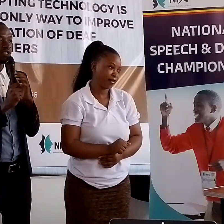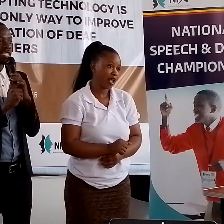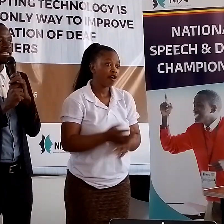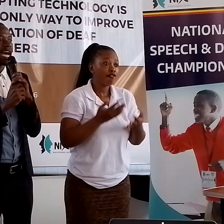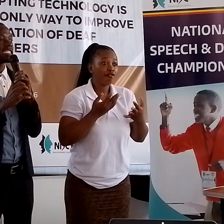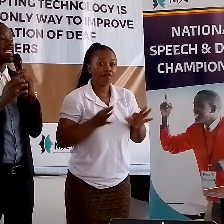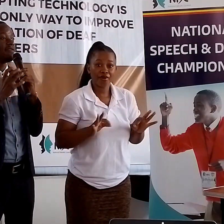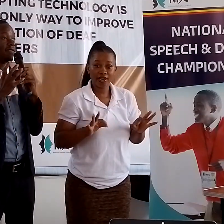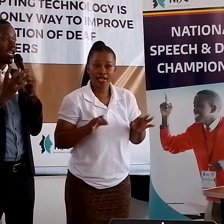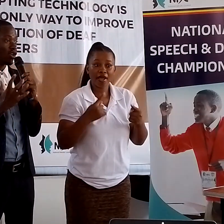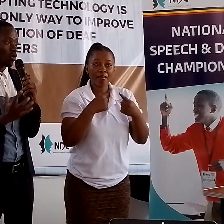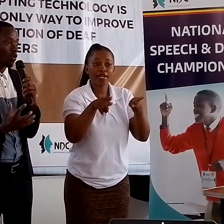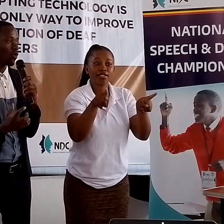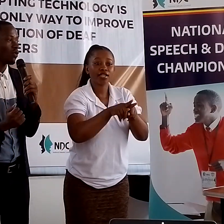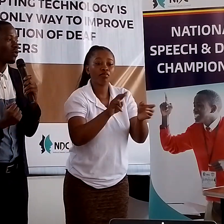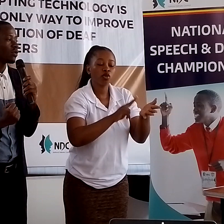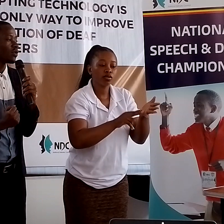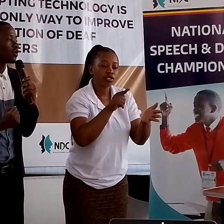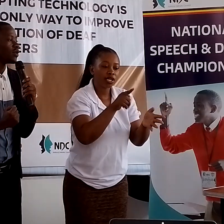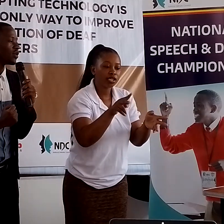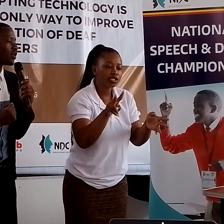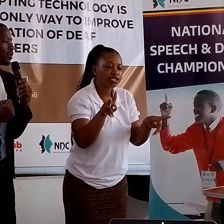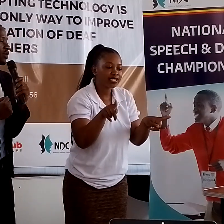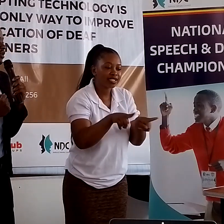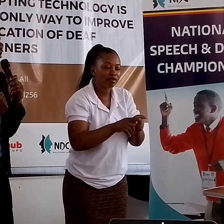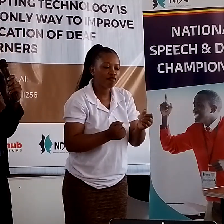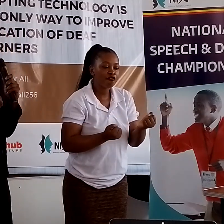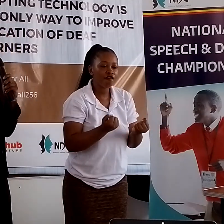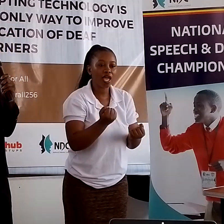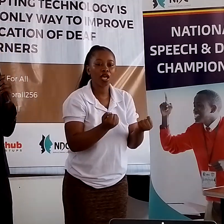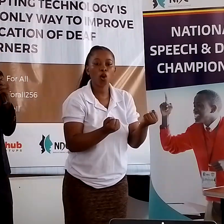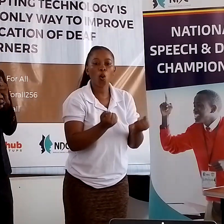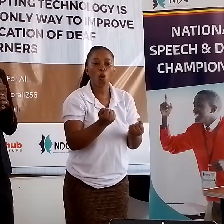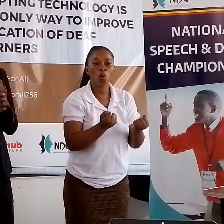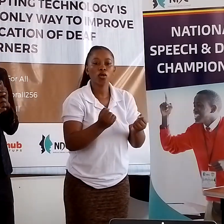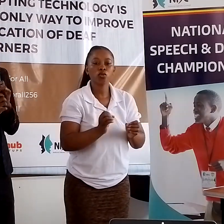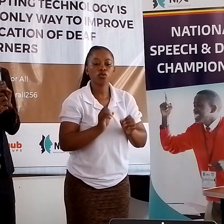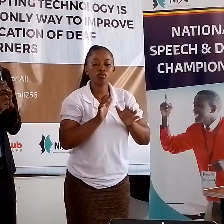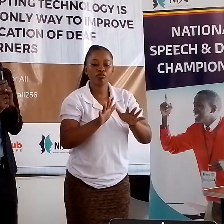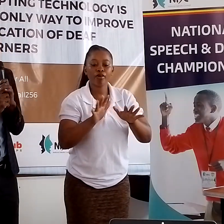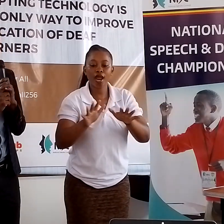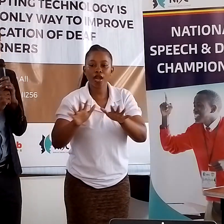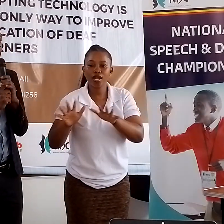but use that as a vehicle to spread